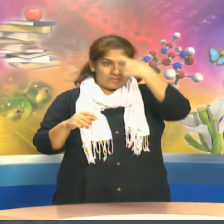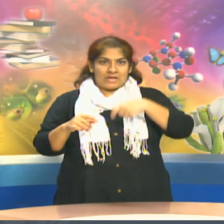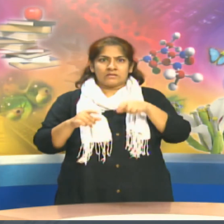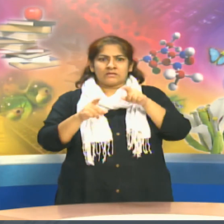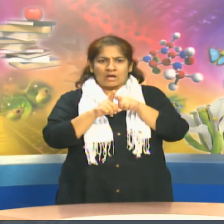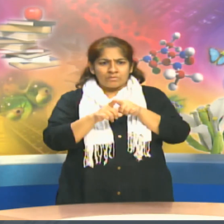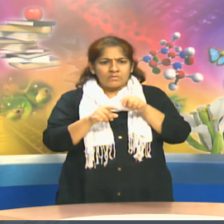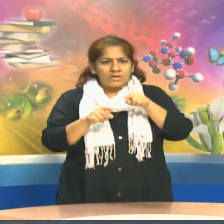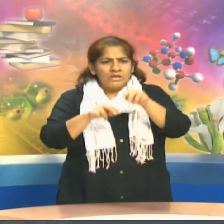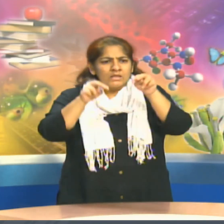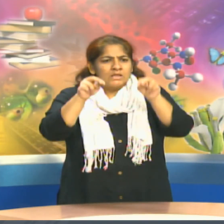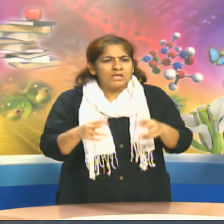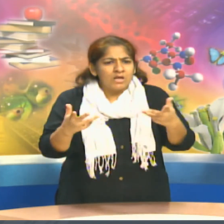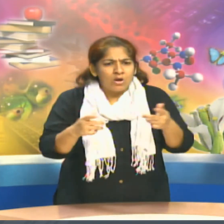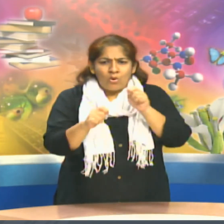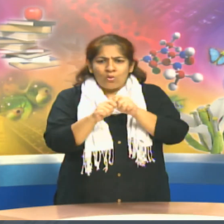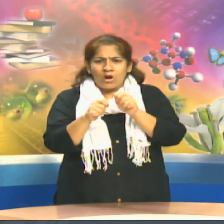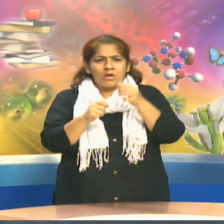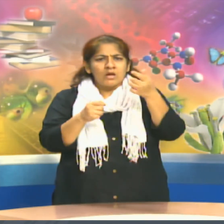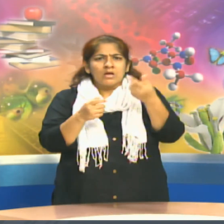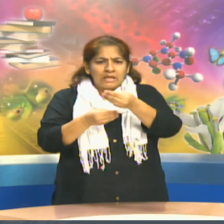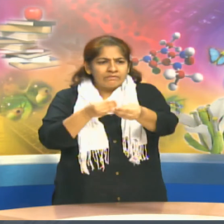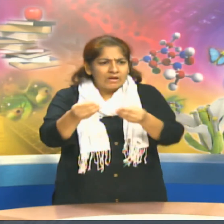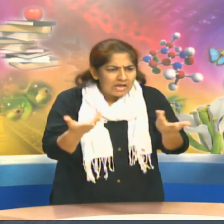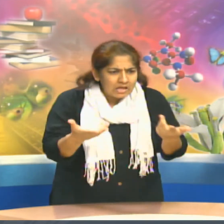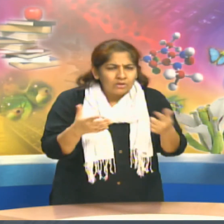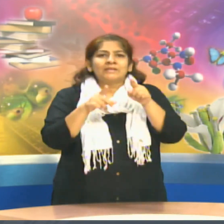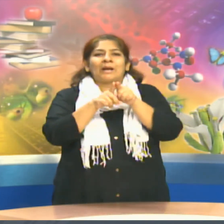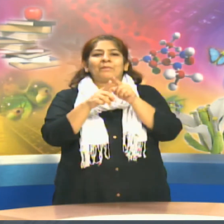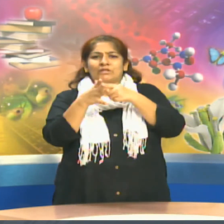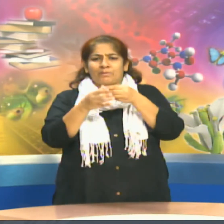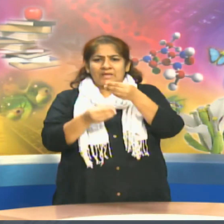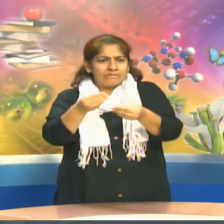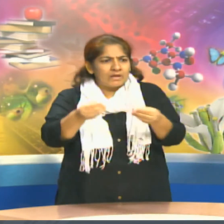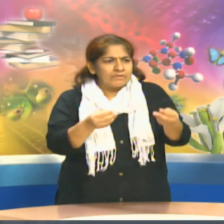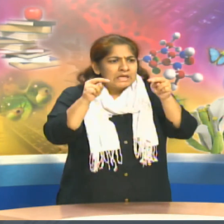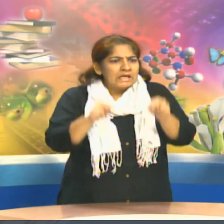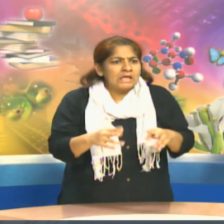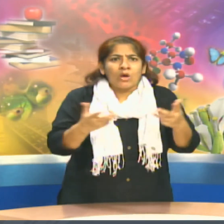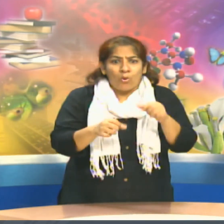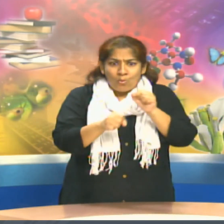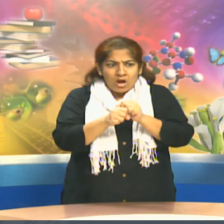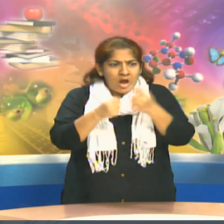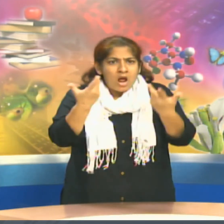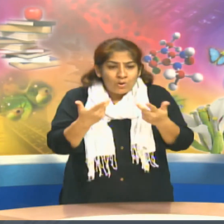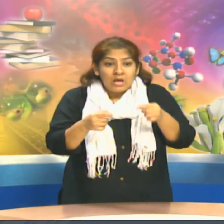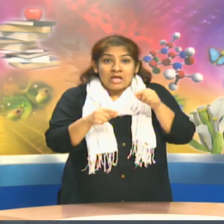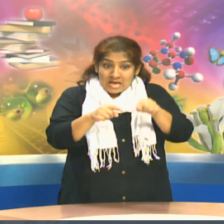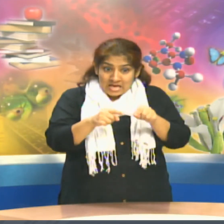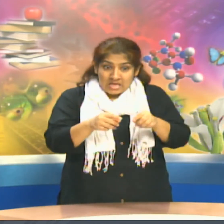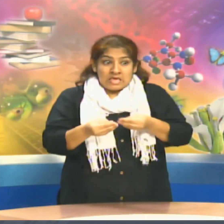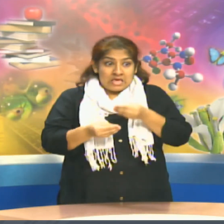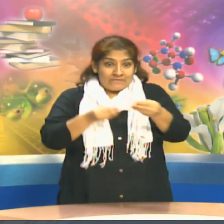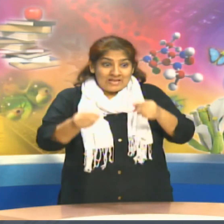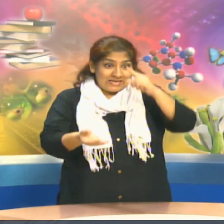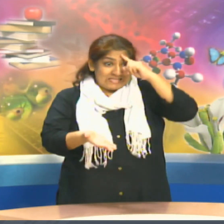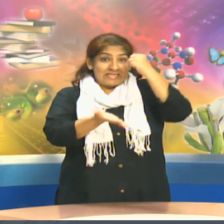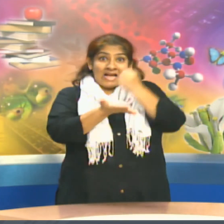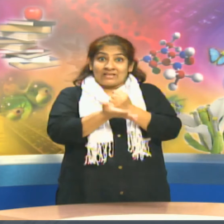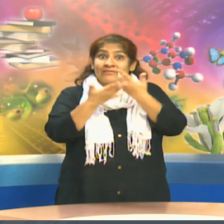Let's now understand different levels. For example, identification of activities. What are the